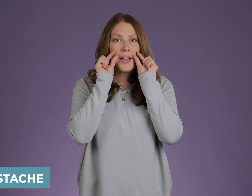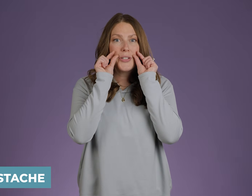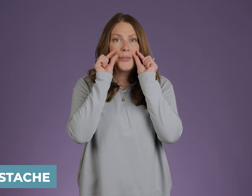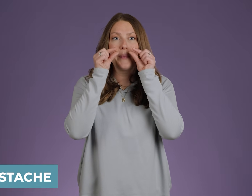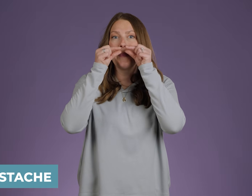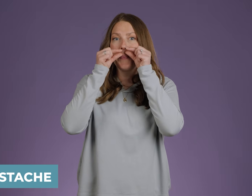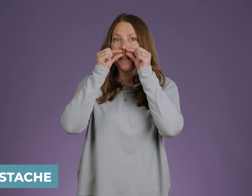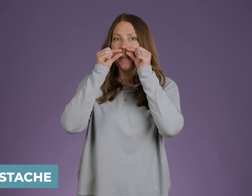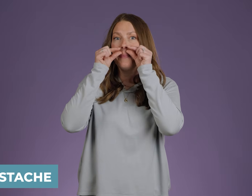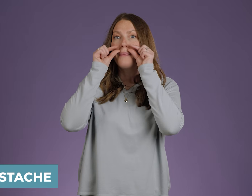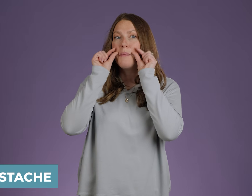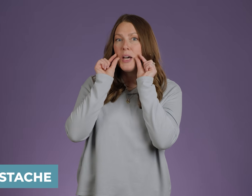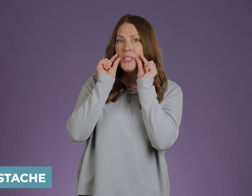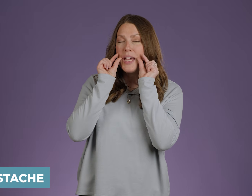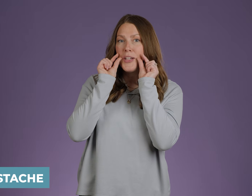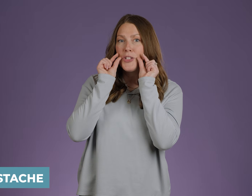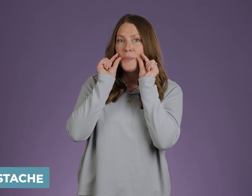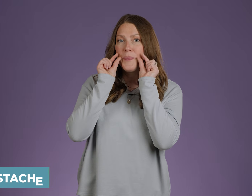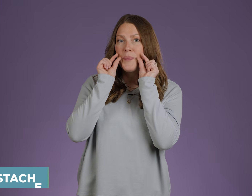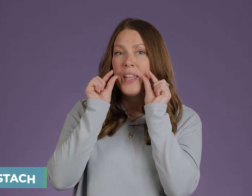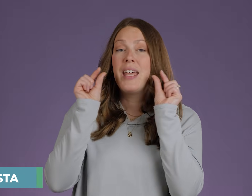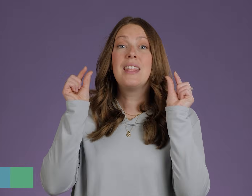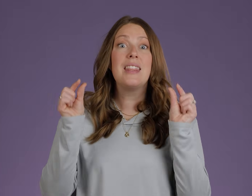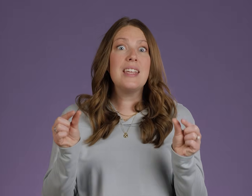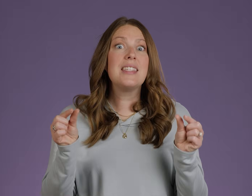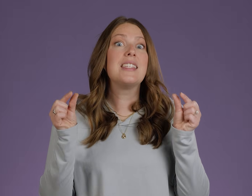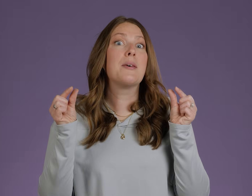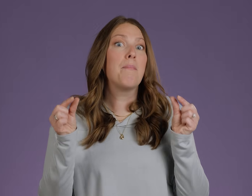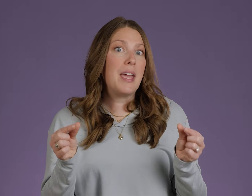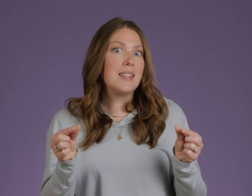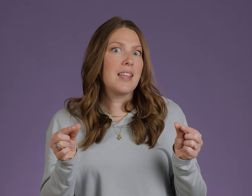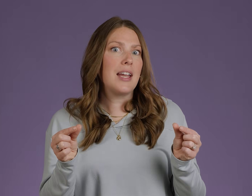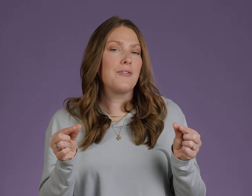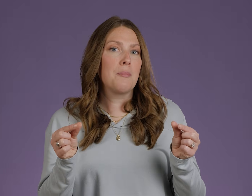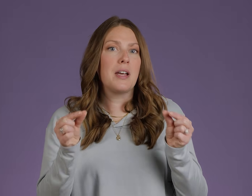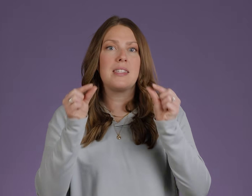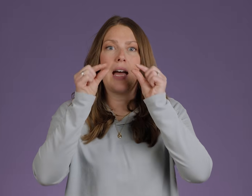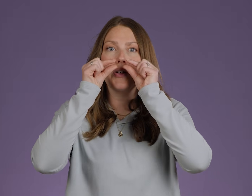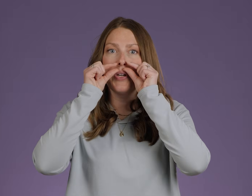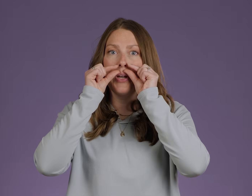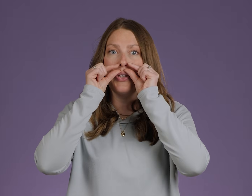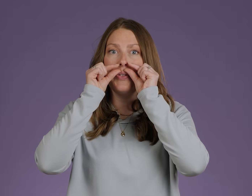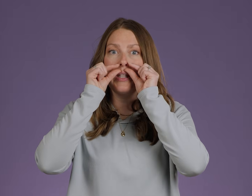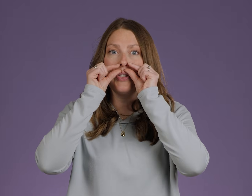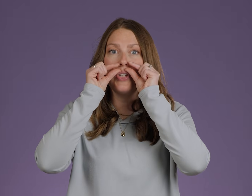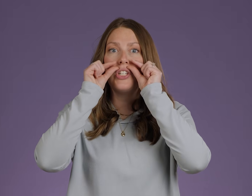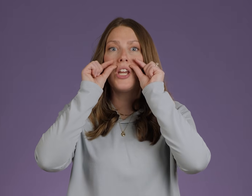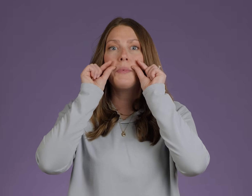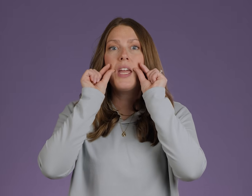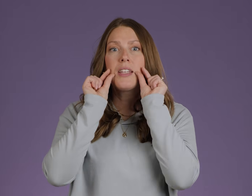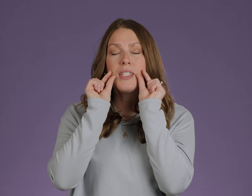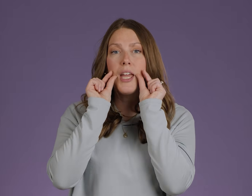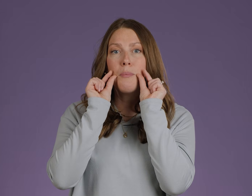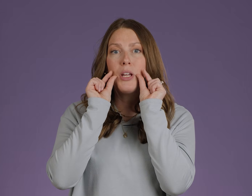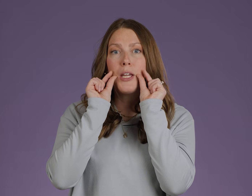Mustache, mustache. This is the base sign for mustache, using these G-shaped hands and bringing them